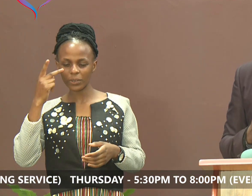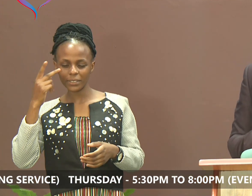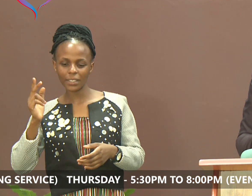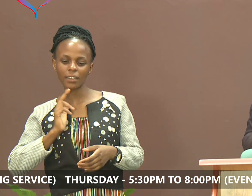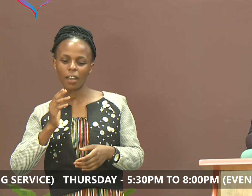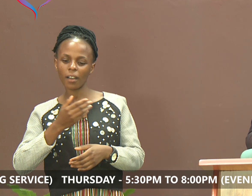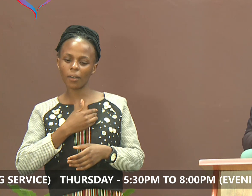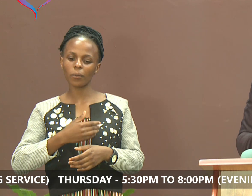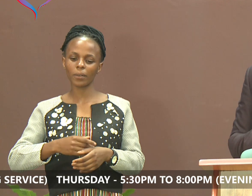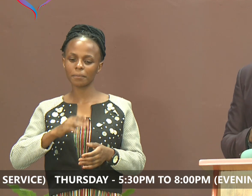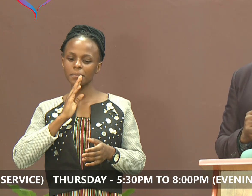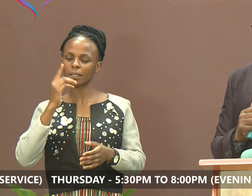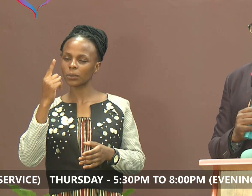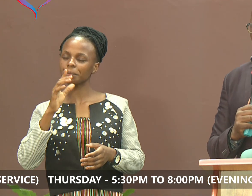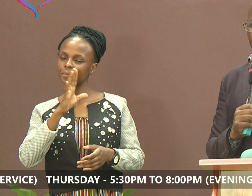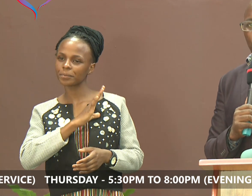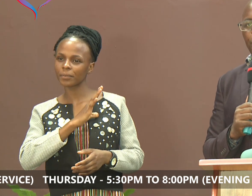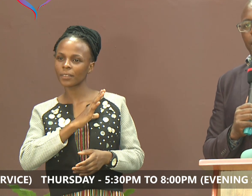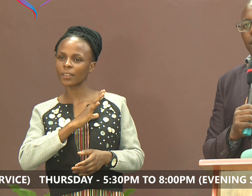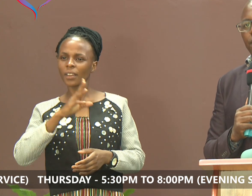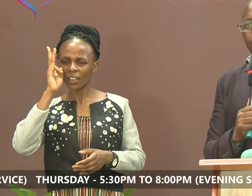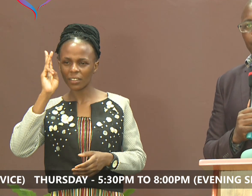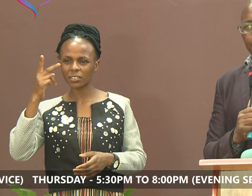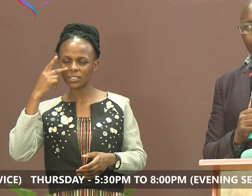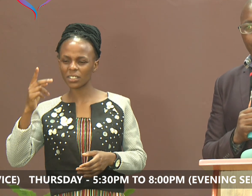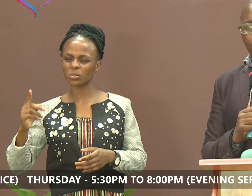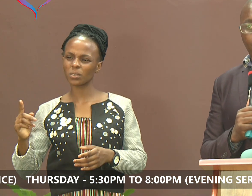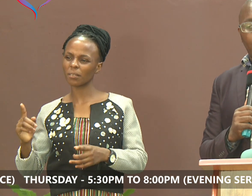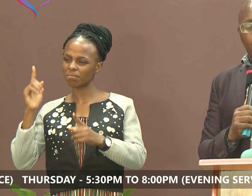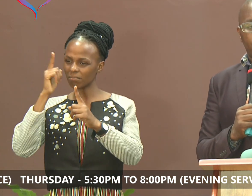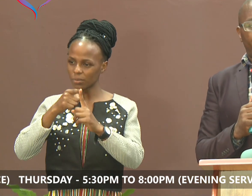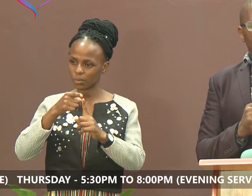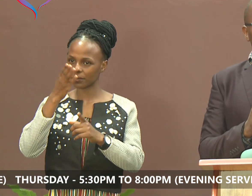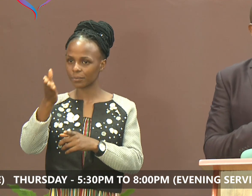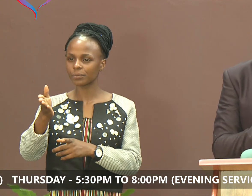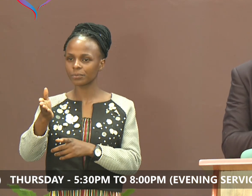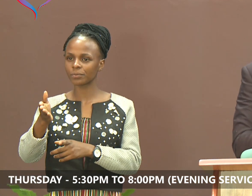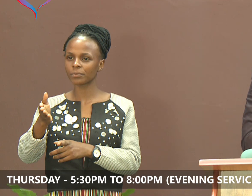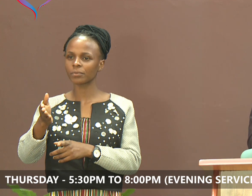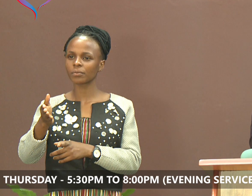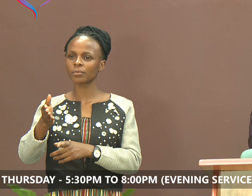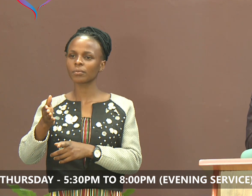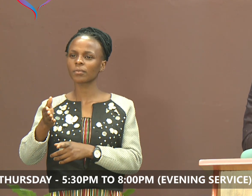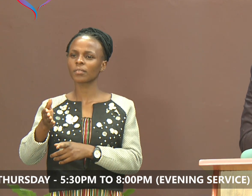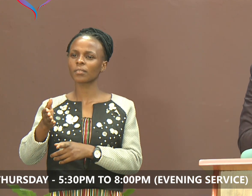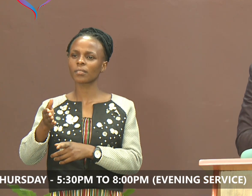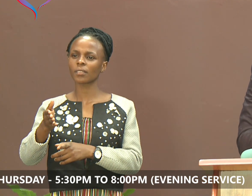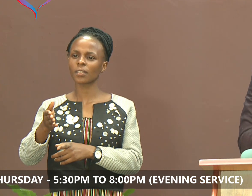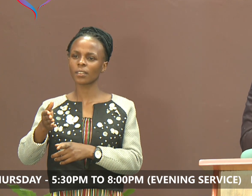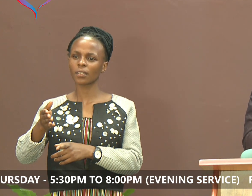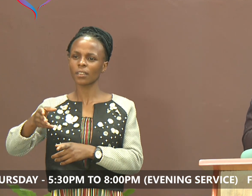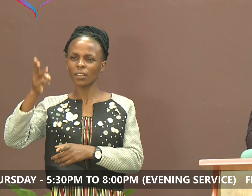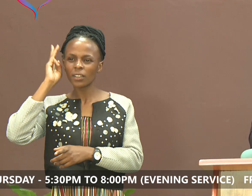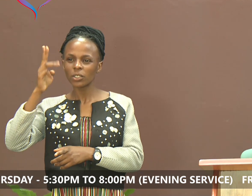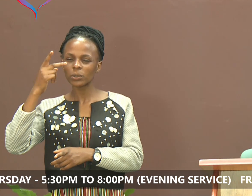okay. And we are achieving that objective. You find people very, very, very faithful